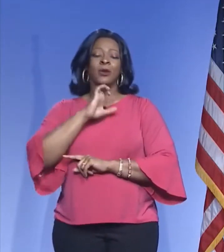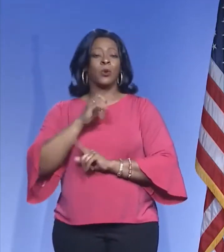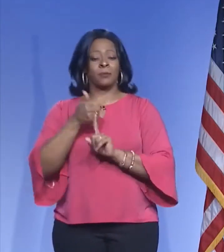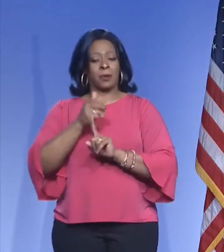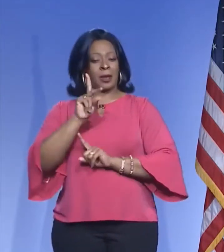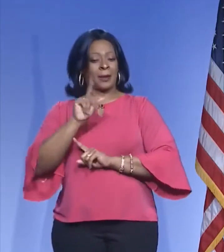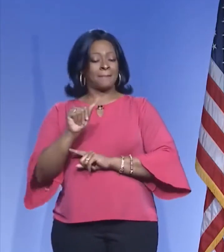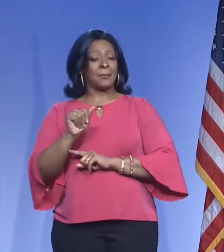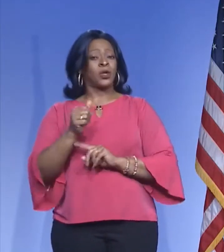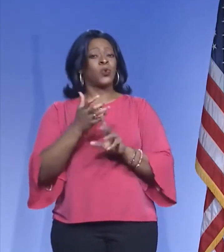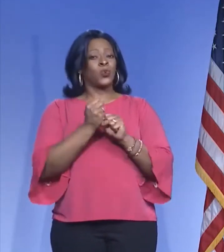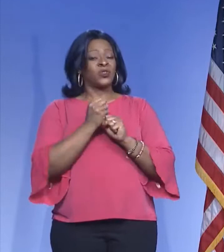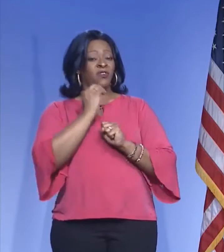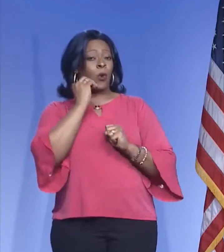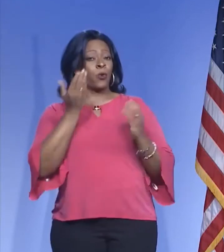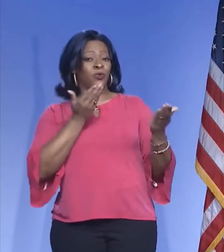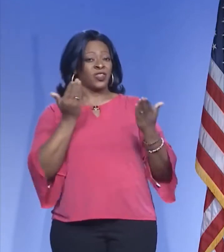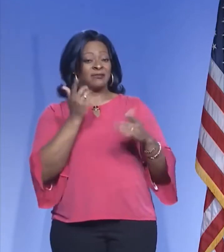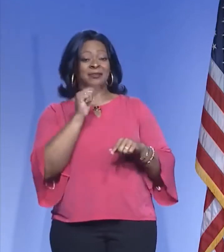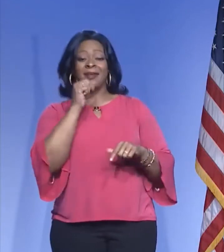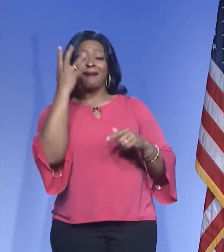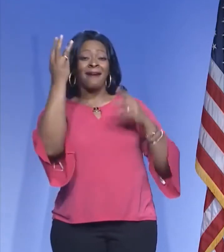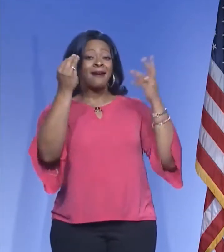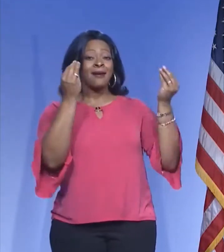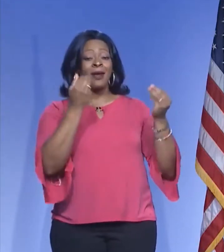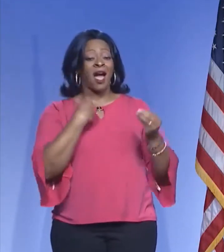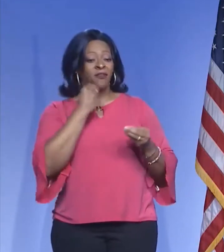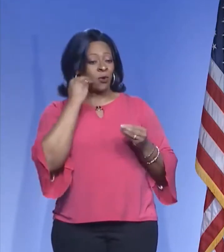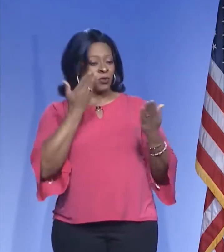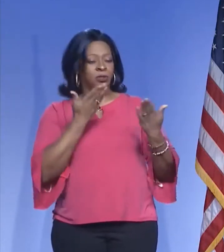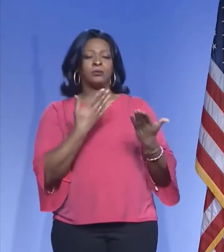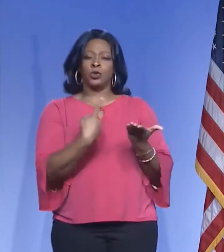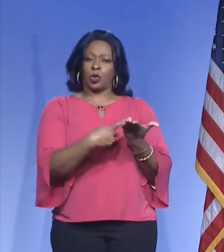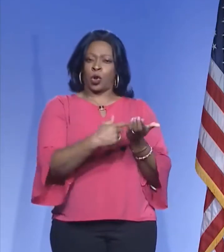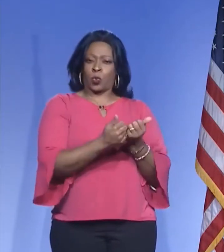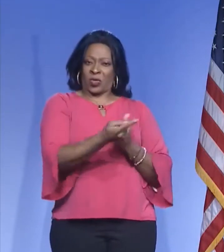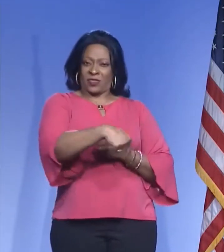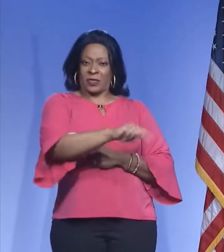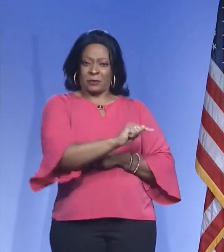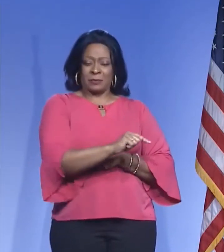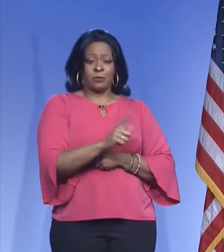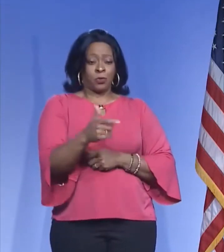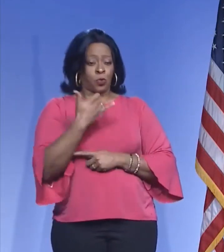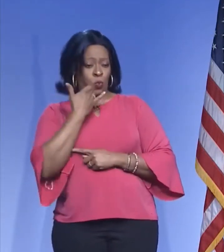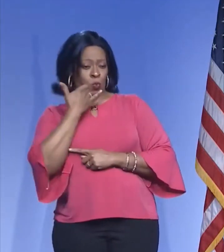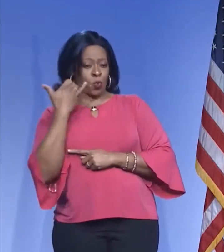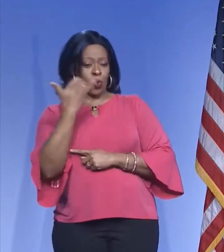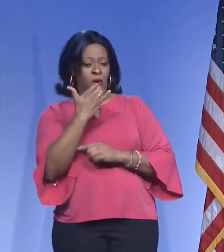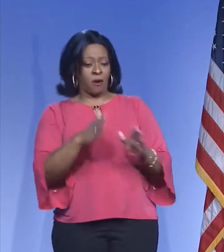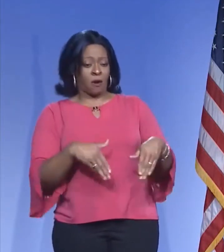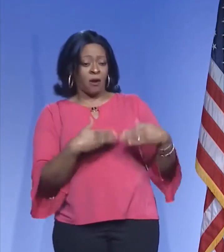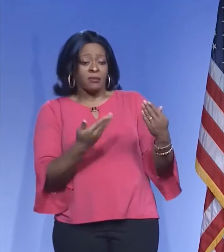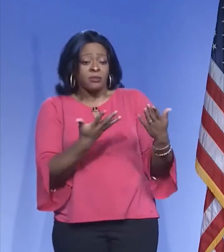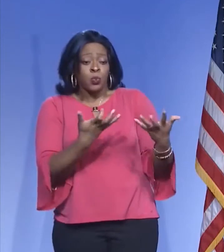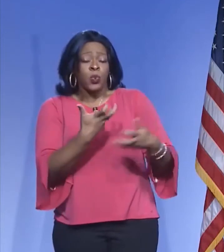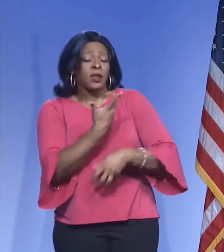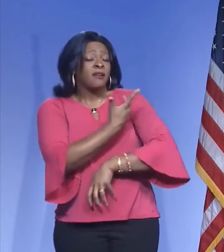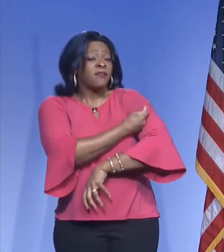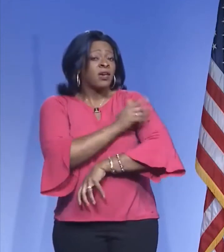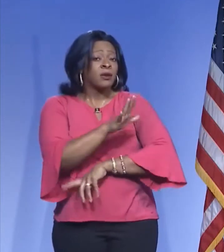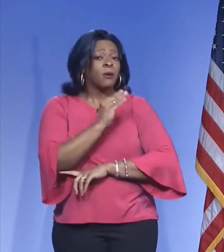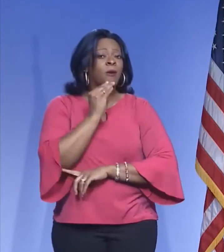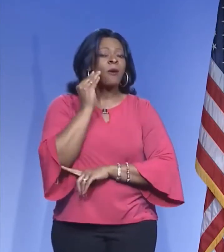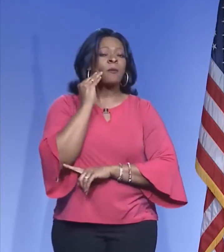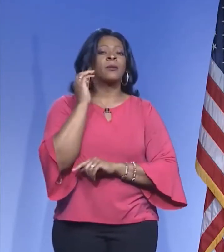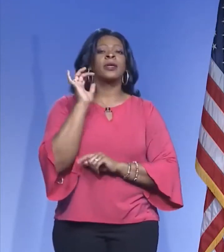who receive in-home services right now, please talk to them. When they get a call or an offer of the vaccine, we need them to